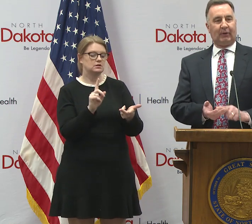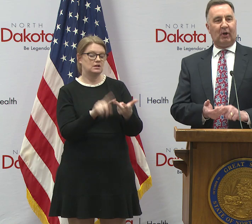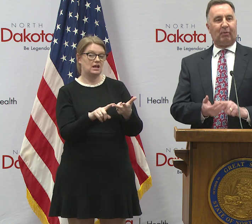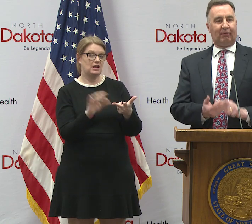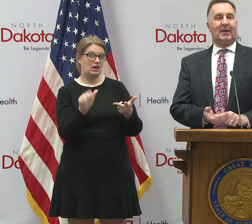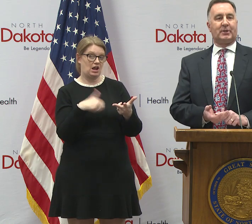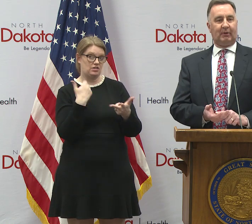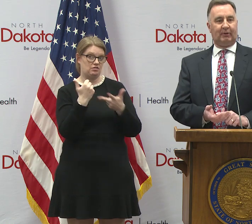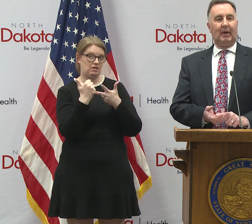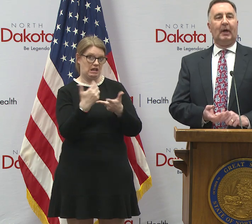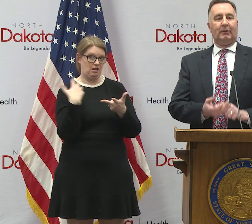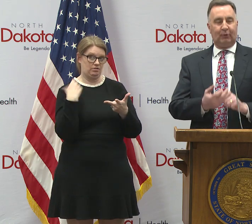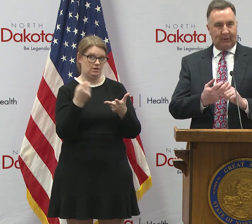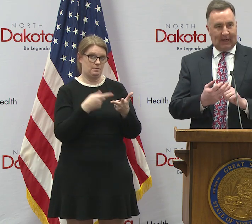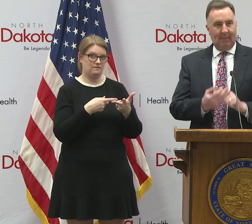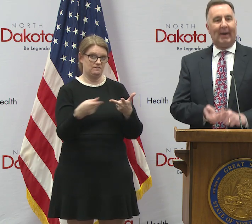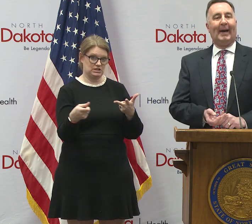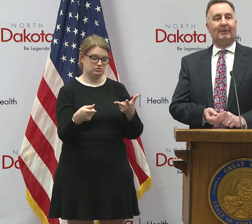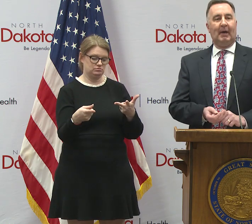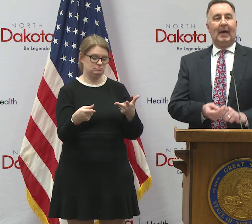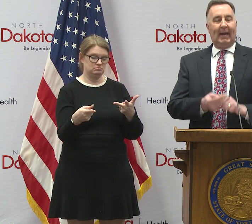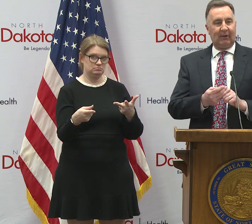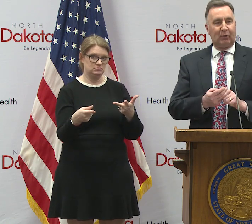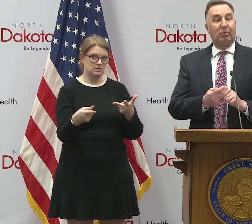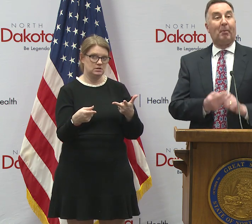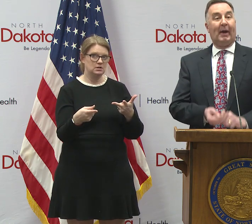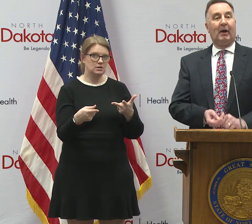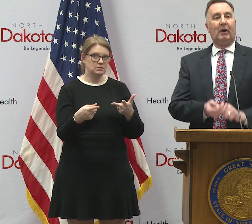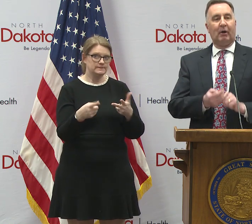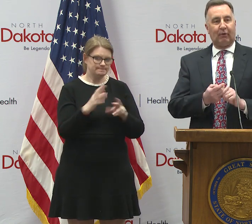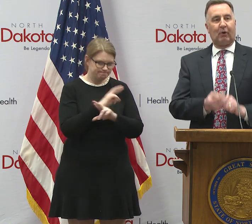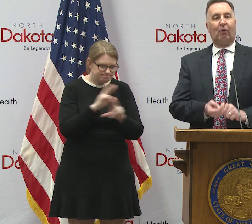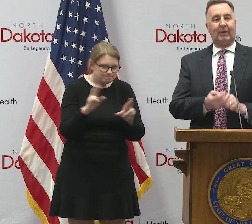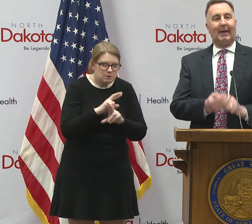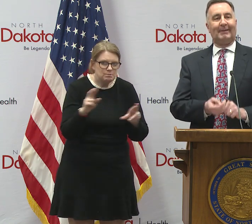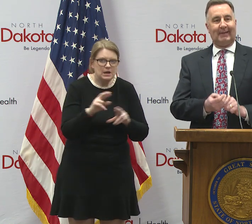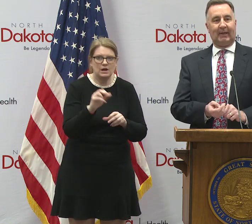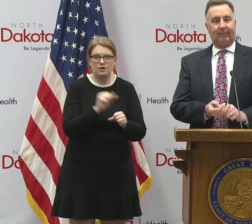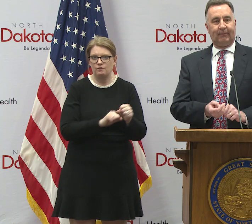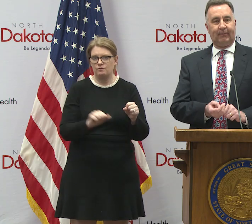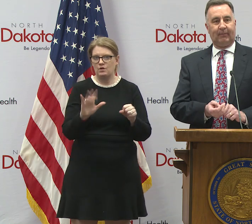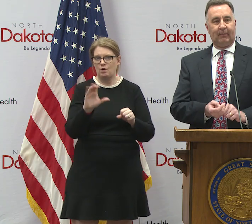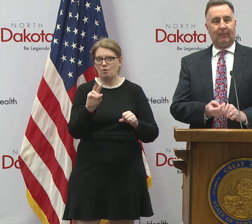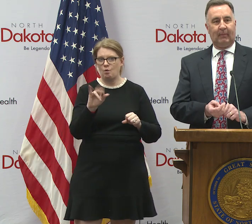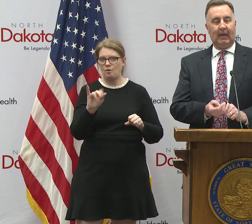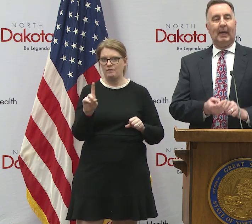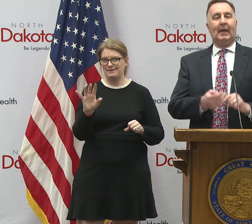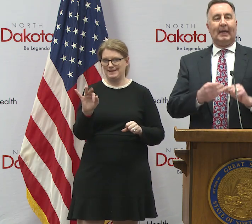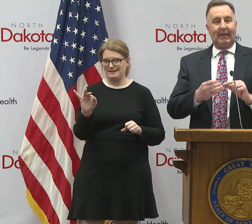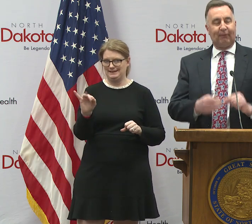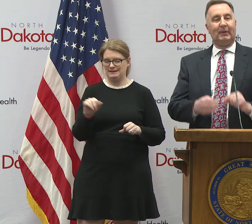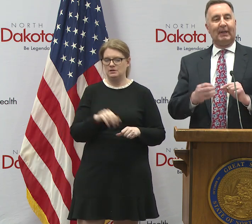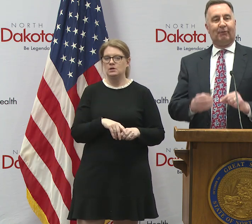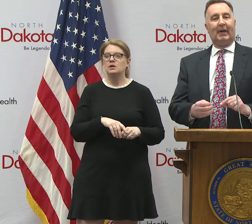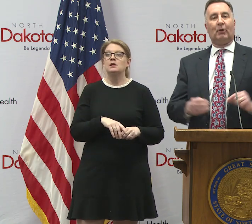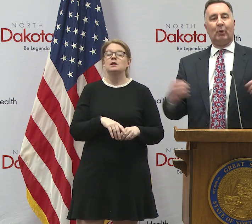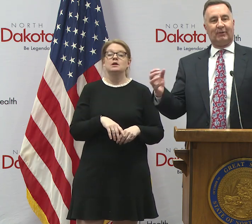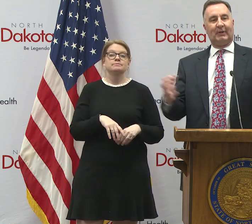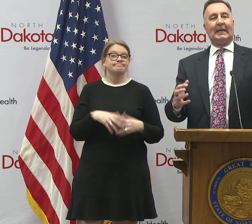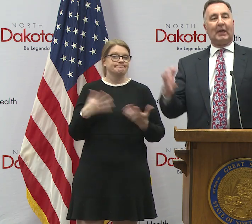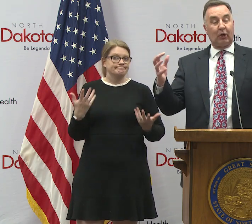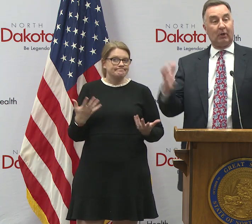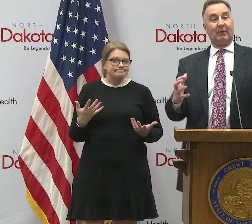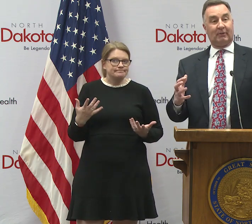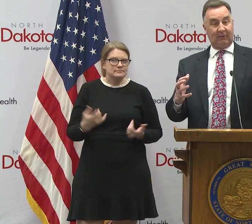other healthcare professionals to combat and as we prepare for COVID-19. If in the event